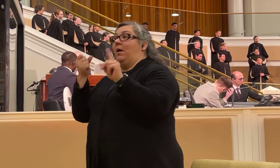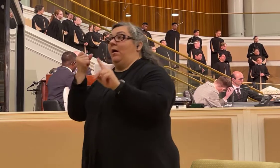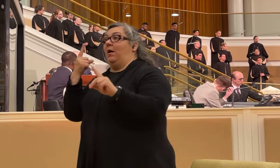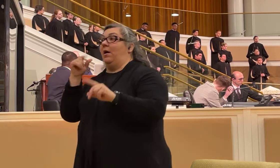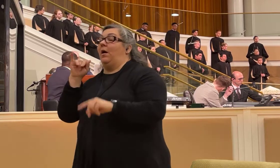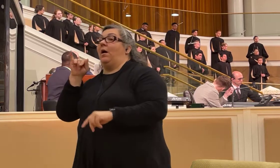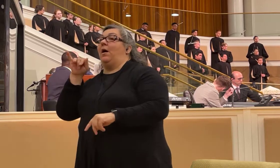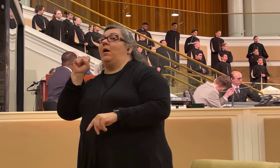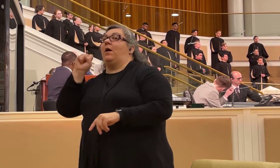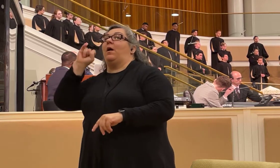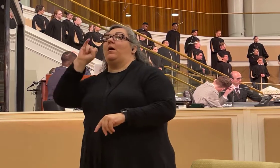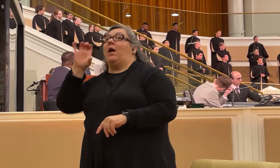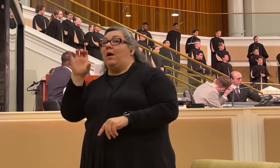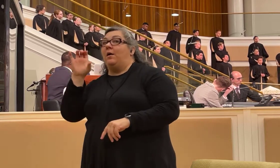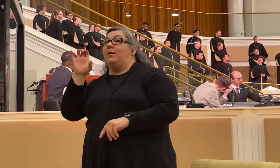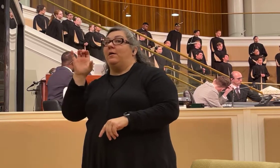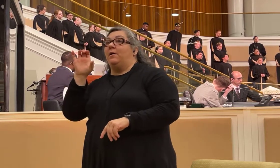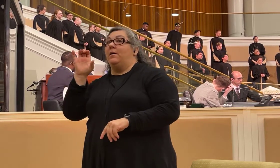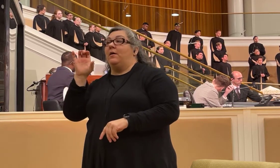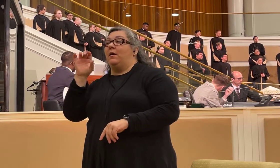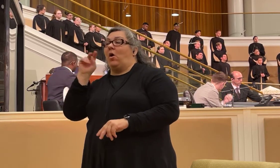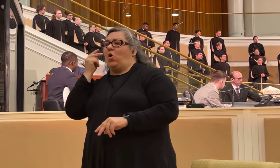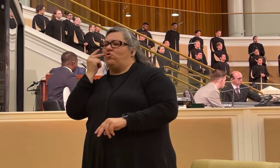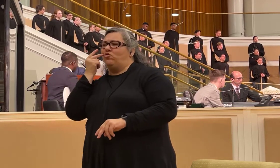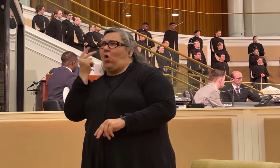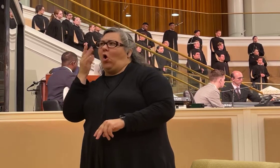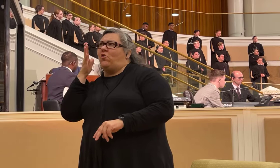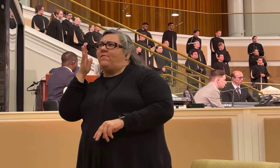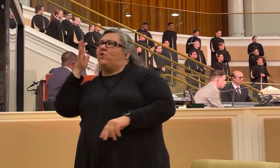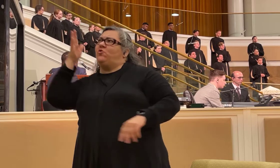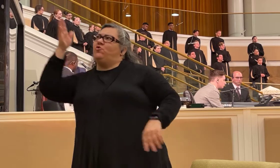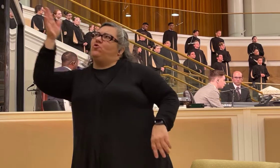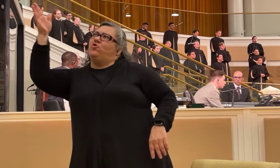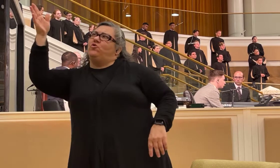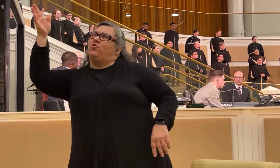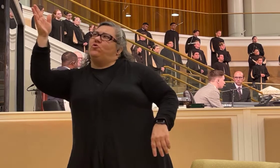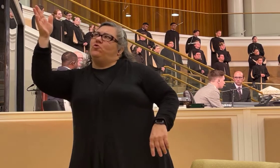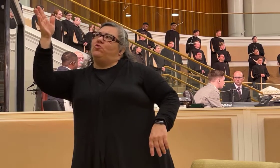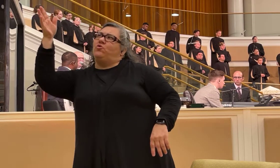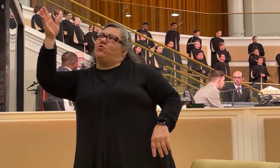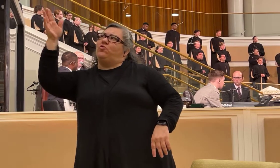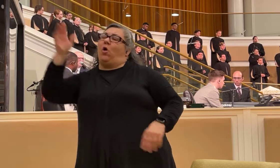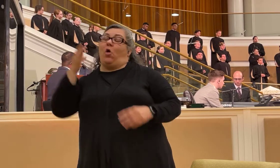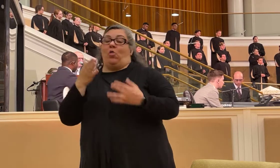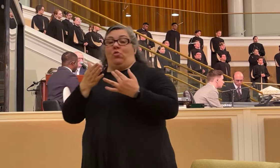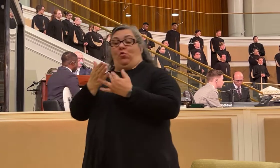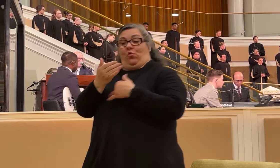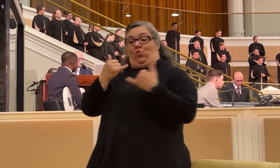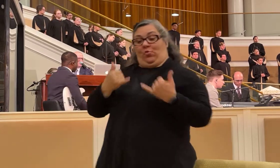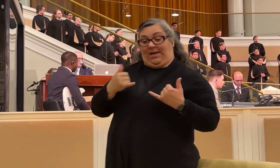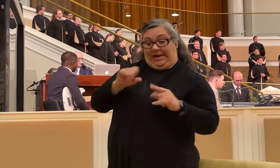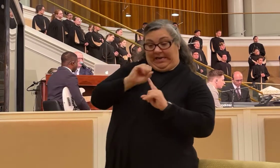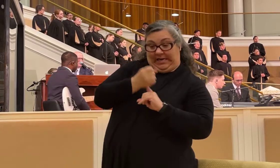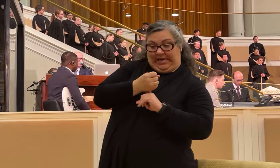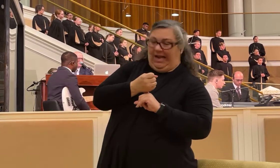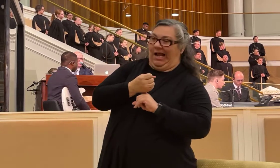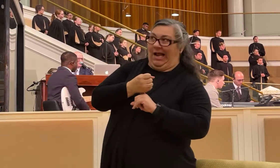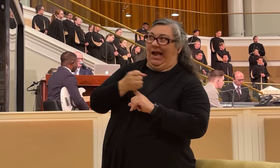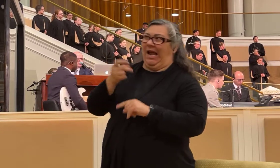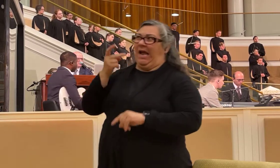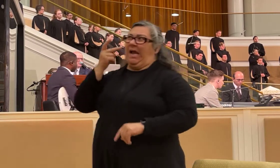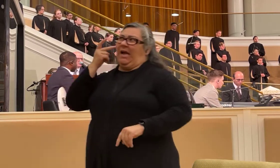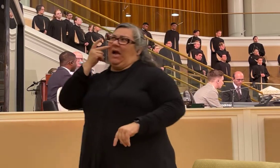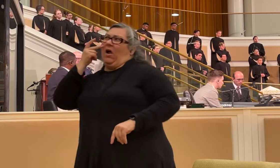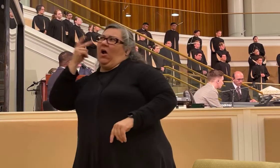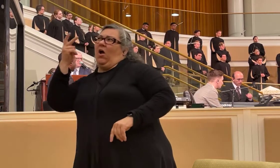that Isaac saw the future not through the lens of the present, but through the lens of